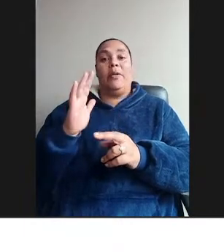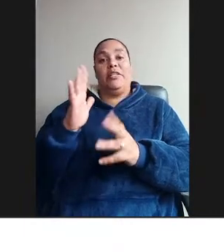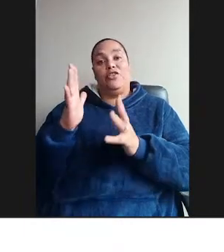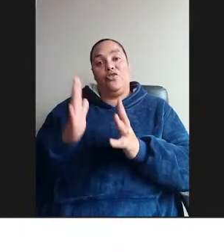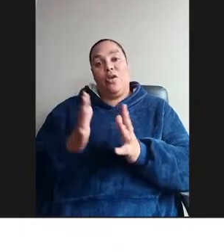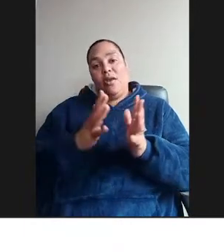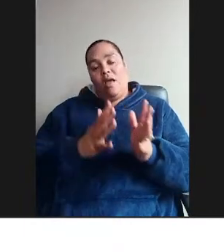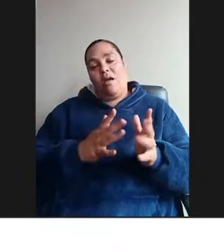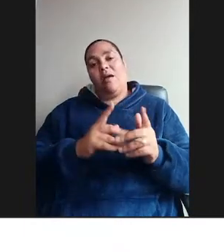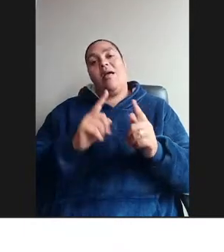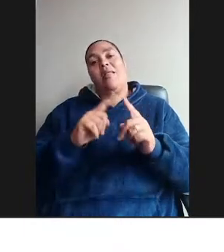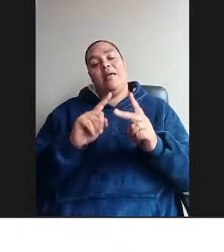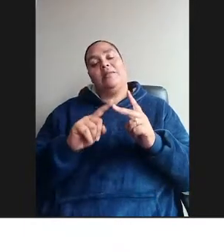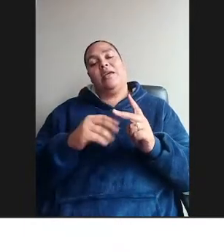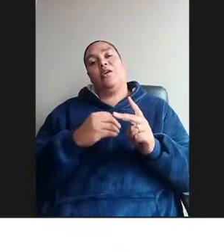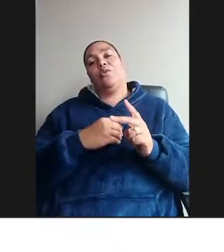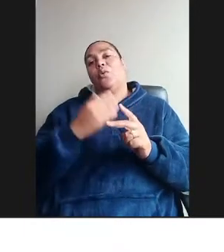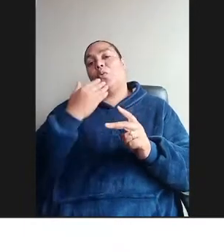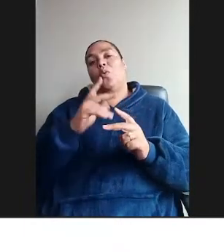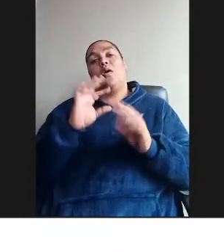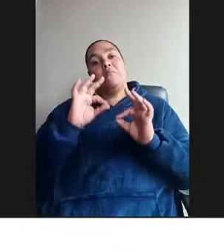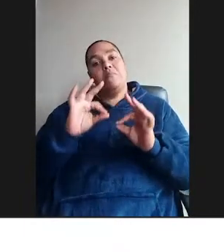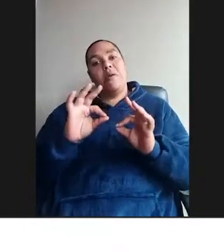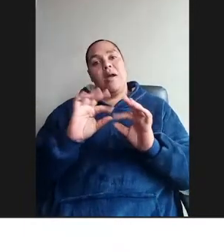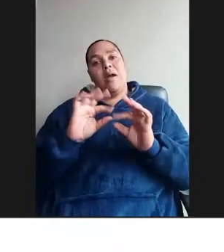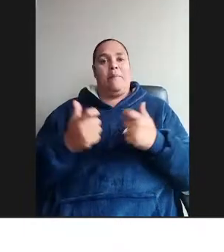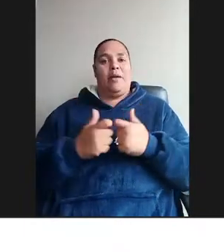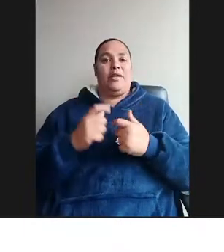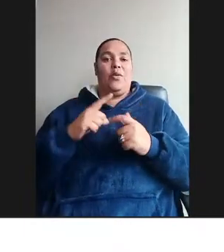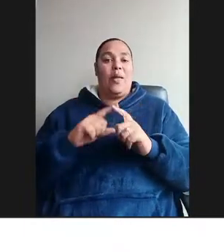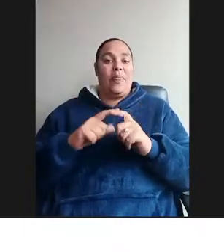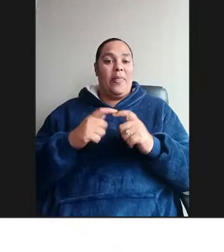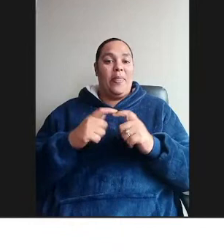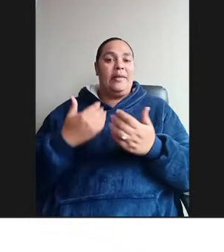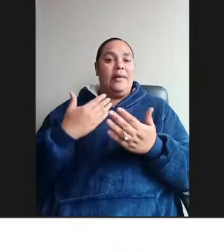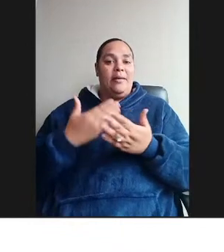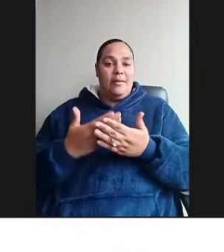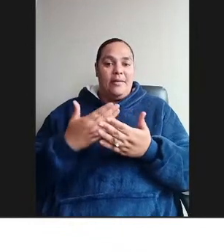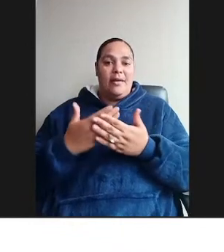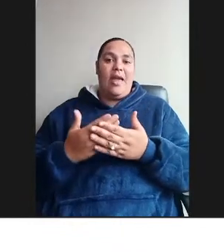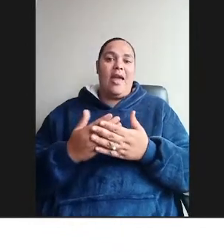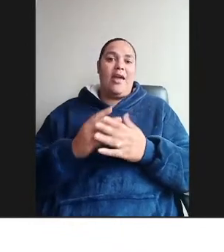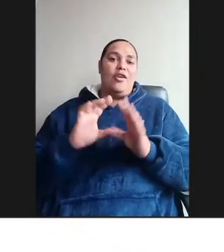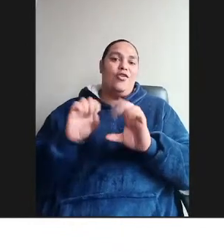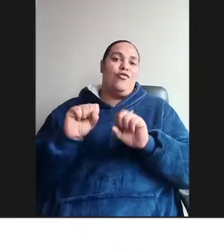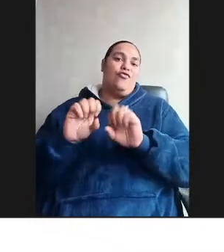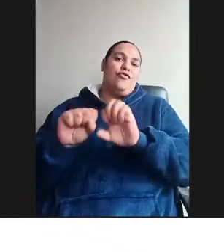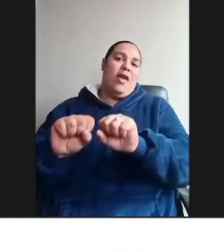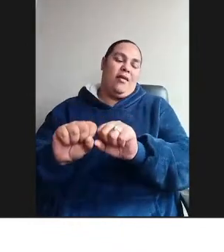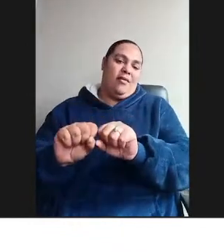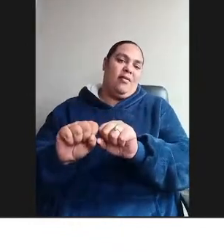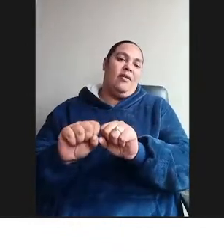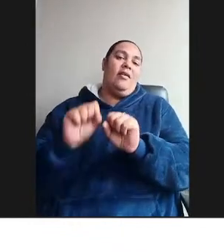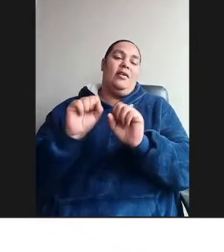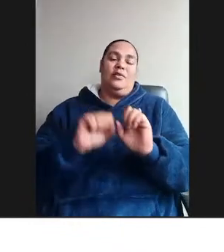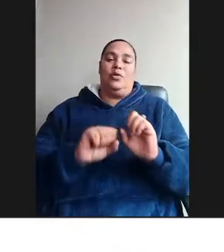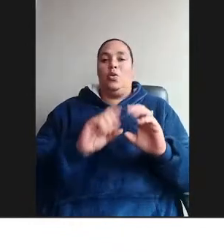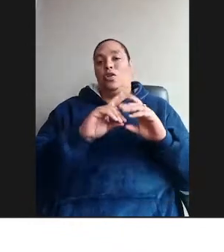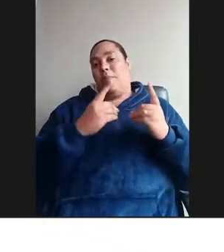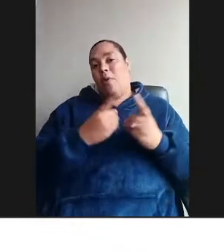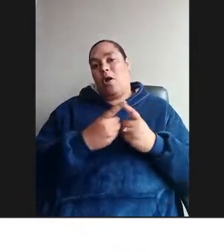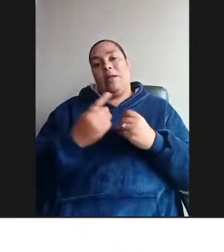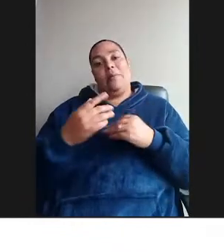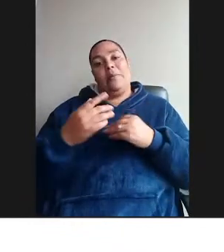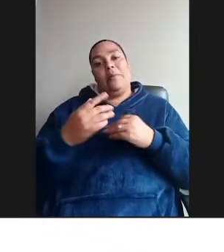the relevant committee, so that the committee can be able to track now the department based on their